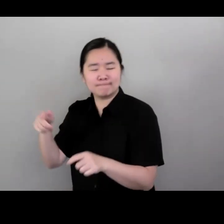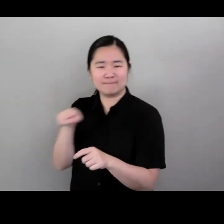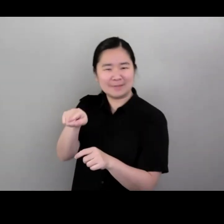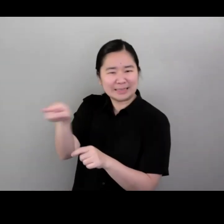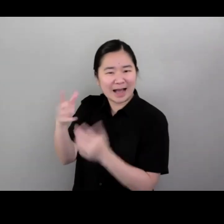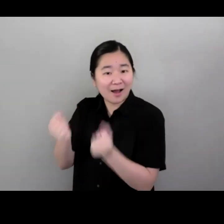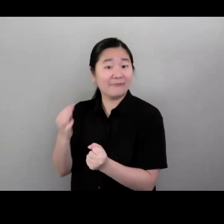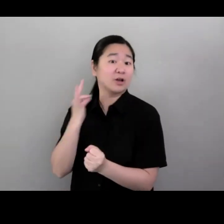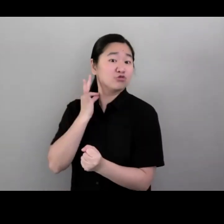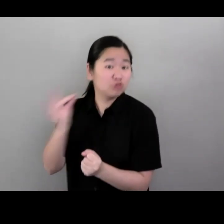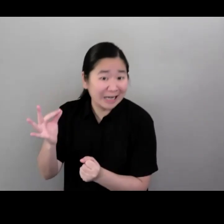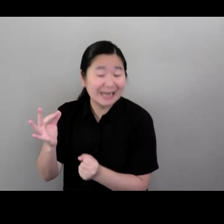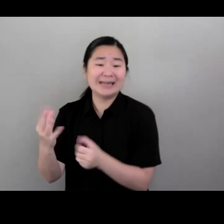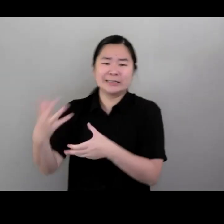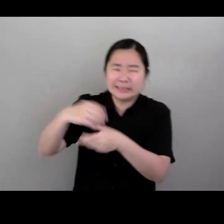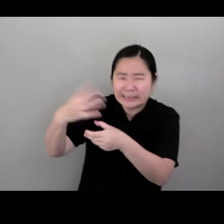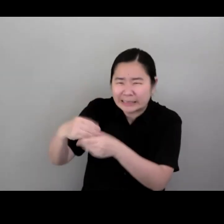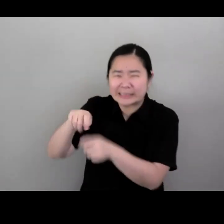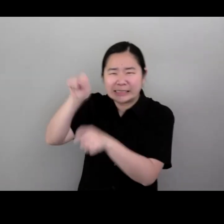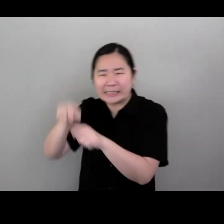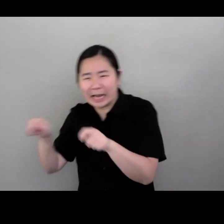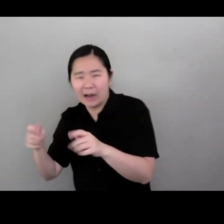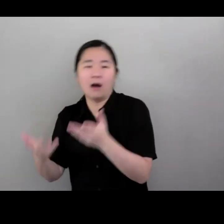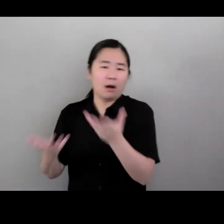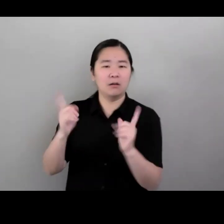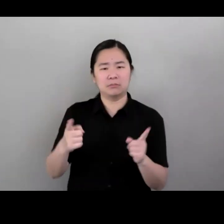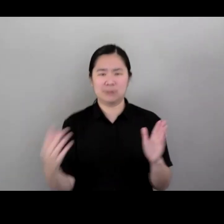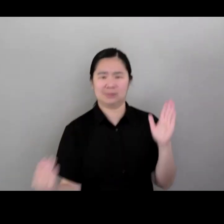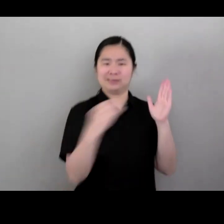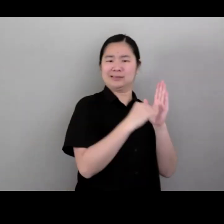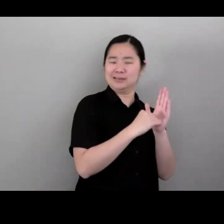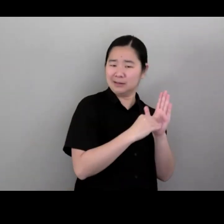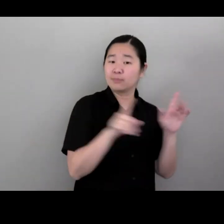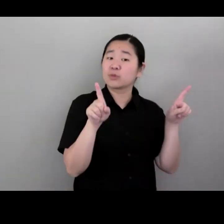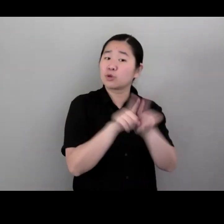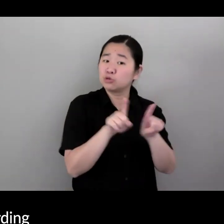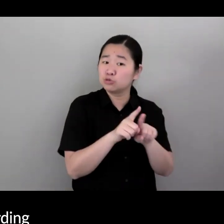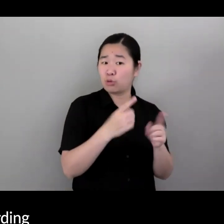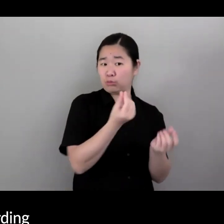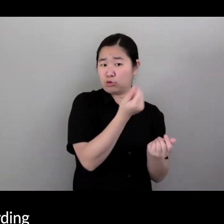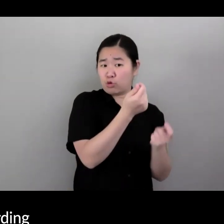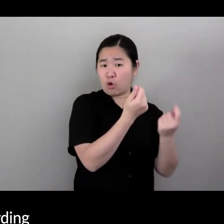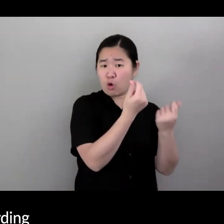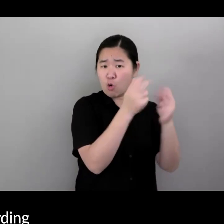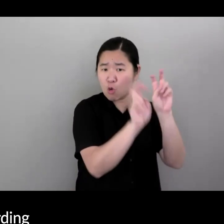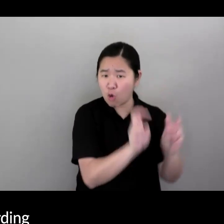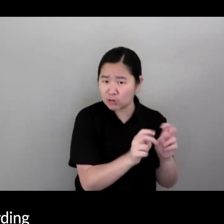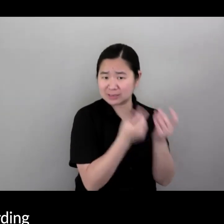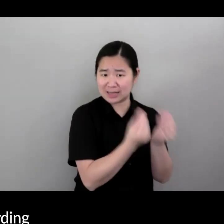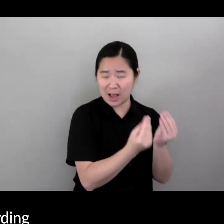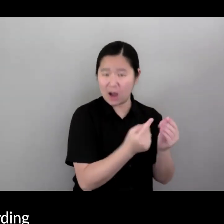And too often these are not budgeted. So within the Inclusive Futures program, we made it a requirement to include safeguarding